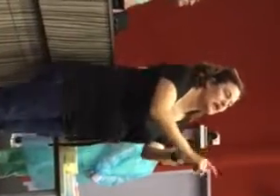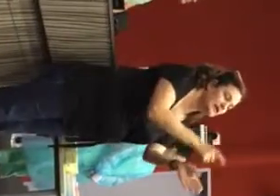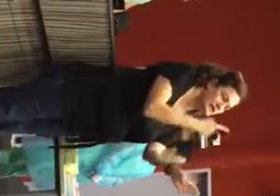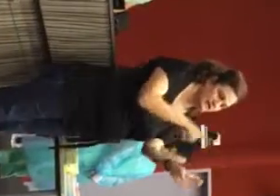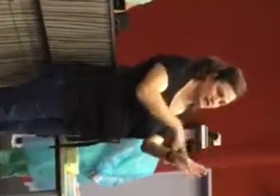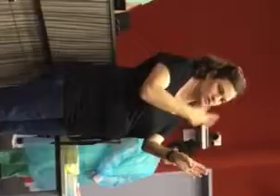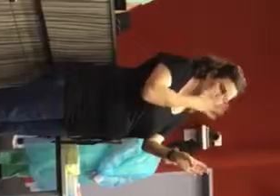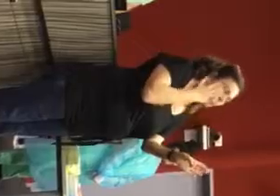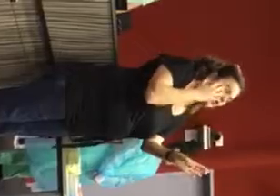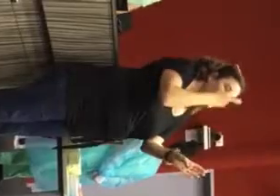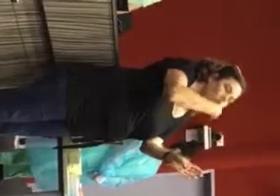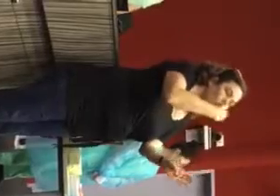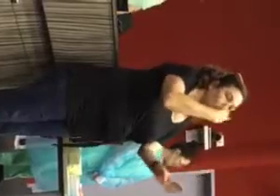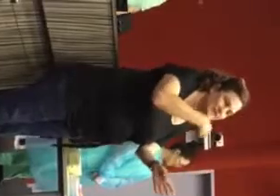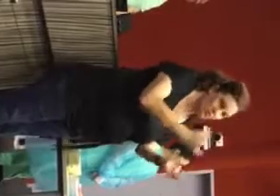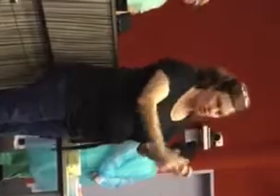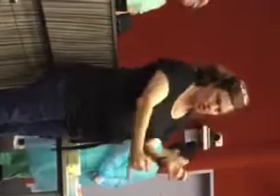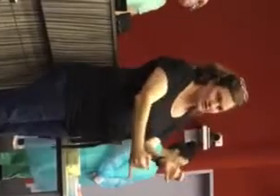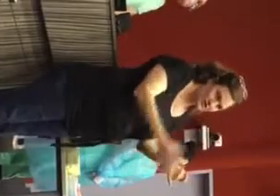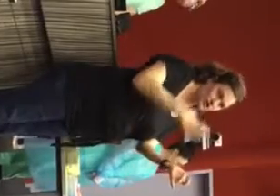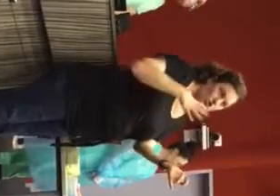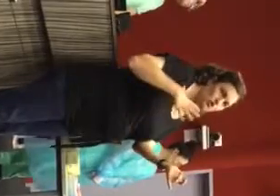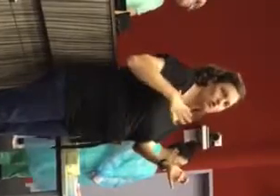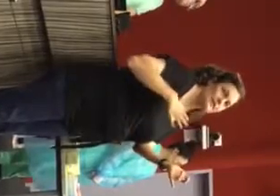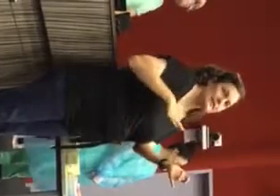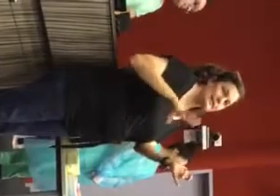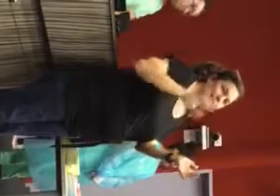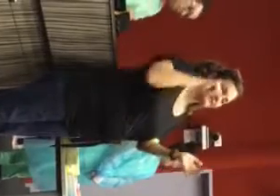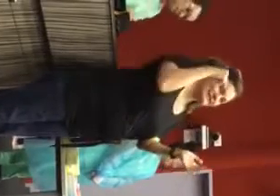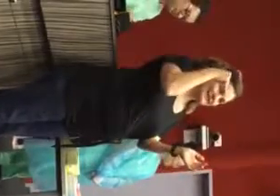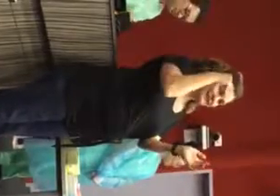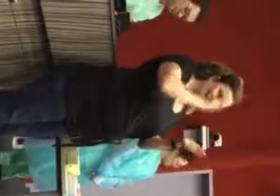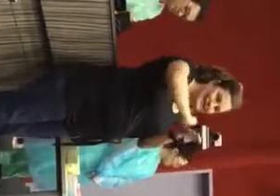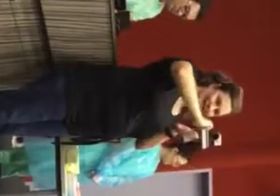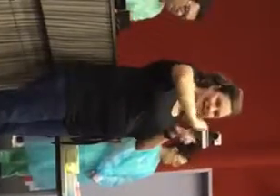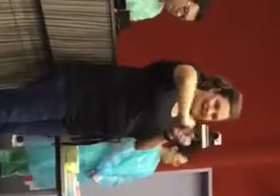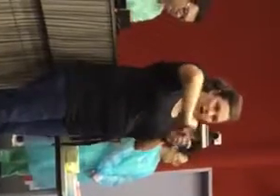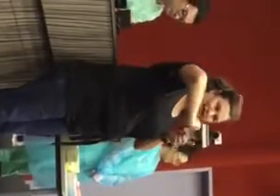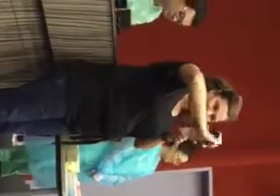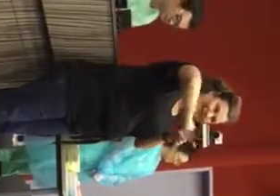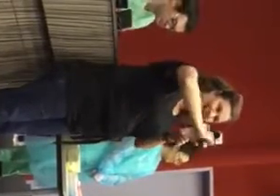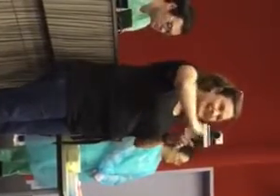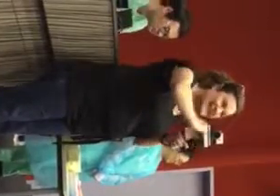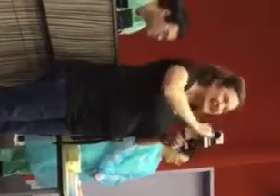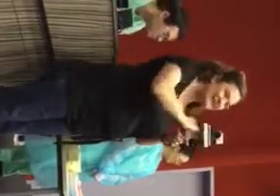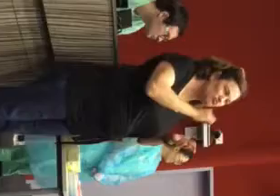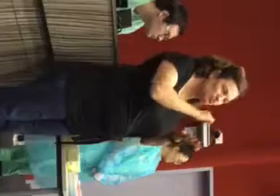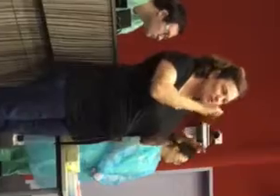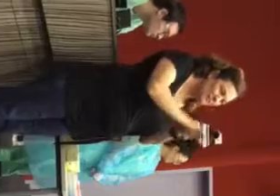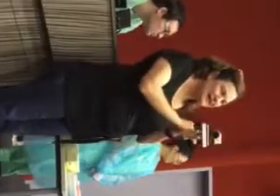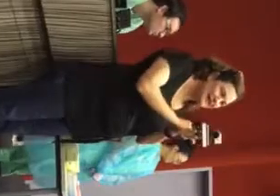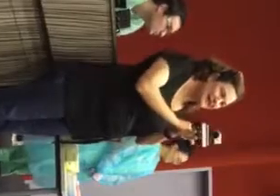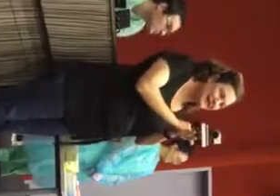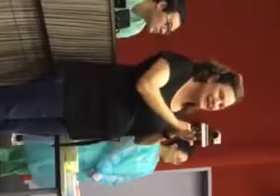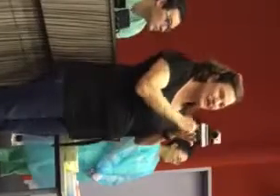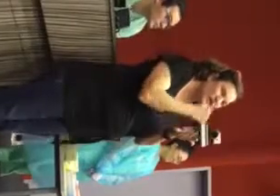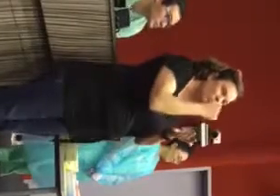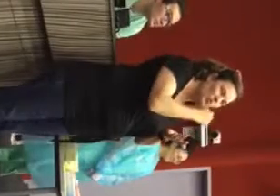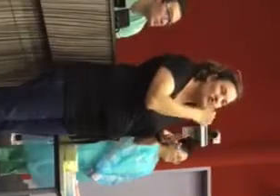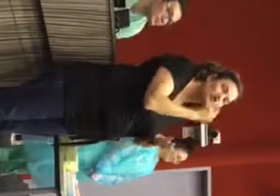years. So you need to clean the teeth off physically, and that's why the toothbrushes are there, and why we recommend you to keep those, to keep